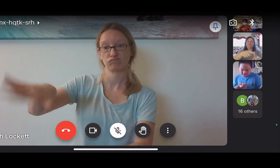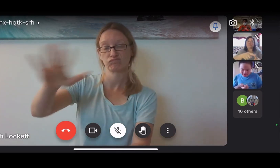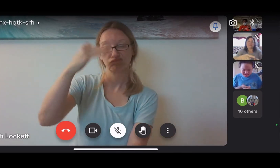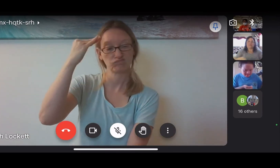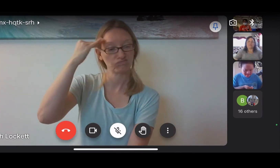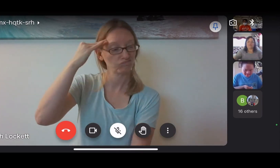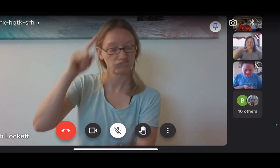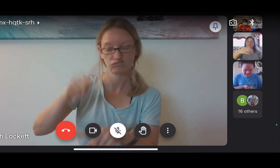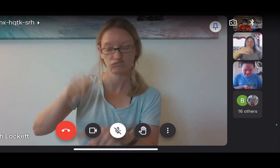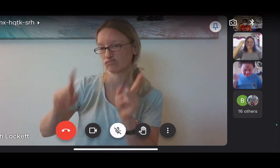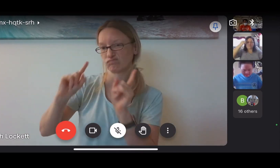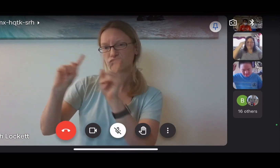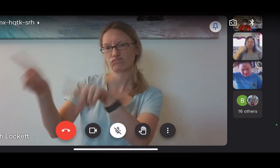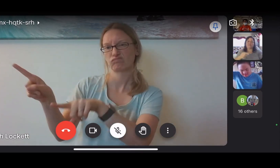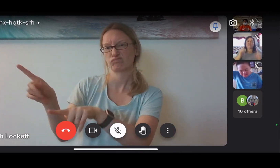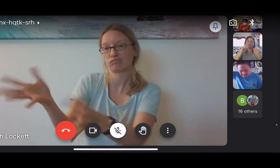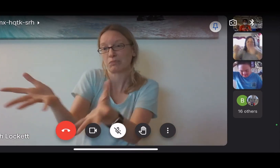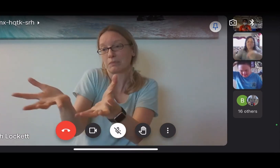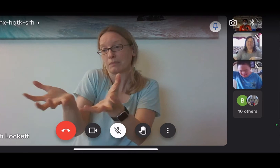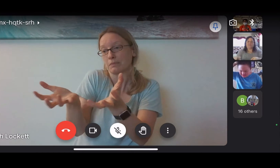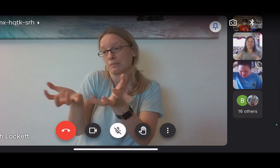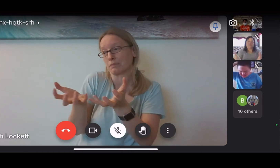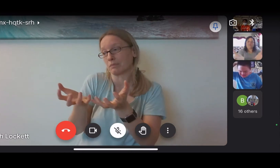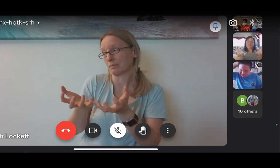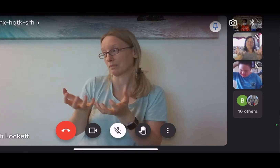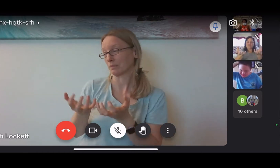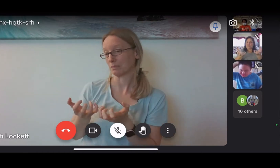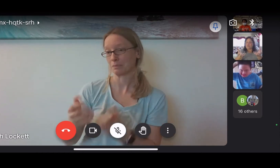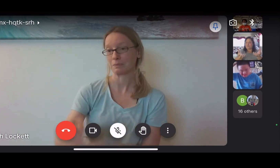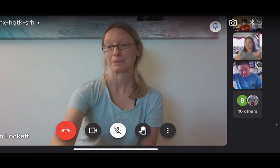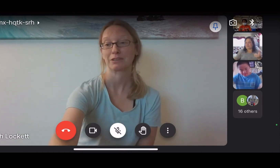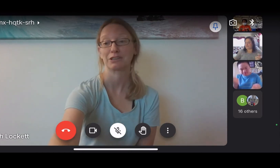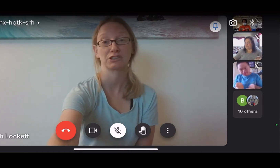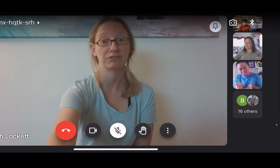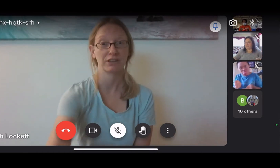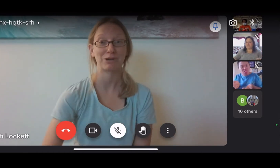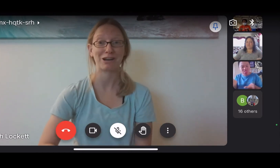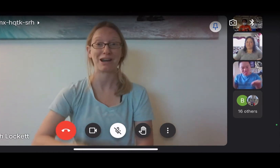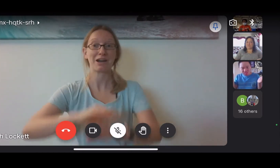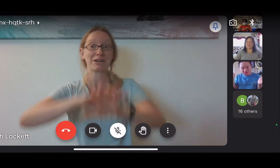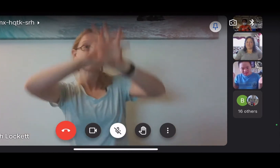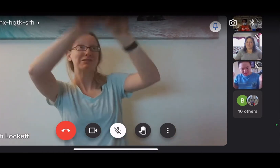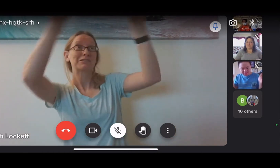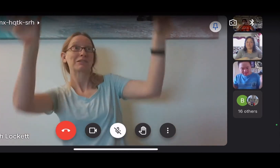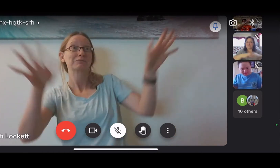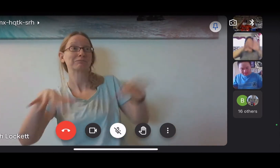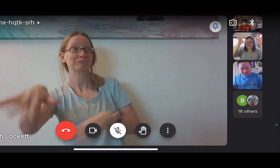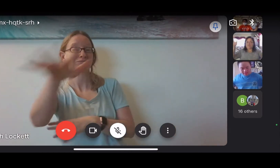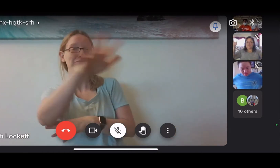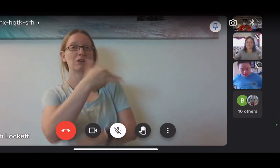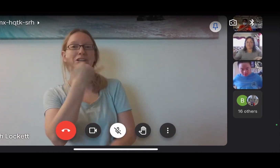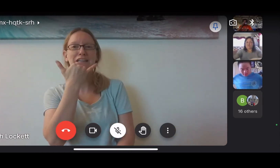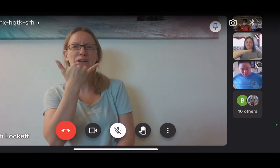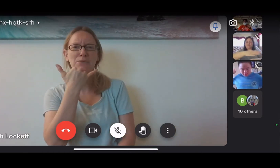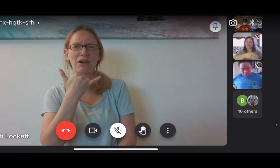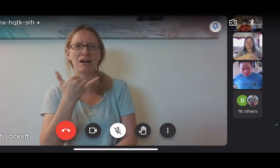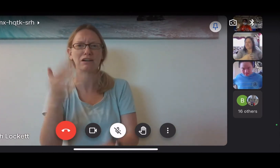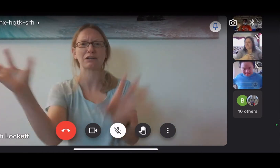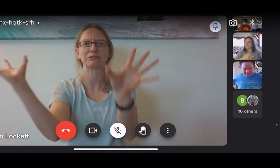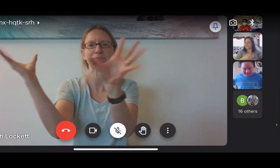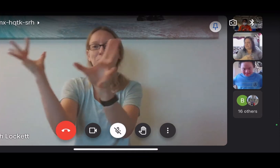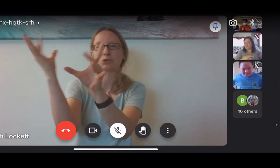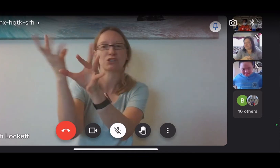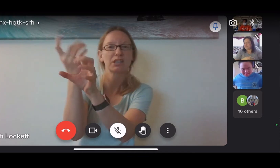I cannot go, where I long to be. See the line where the sky meets the sea, it calls